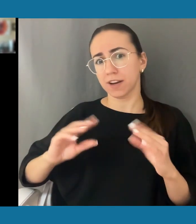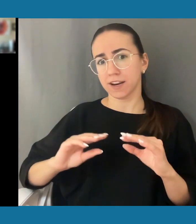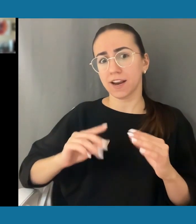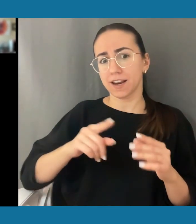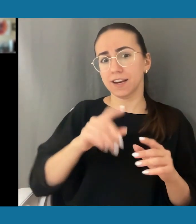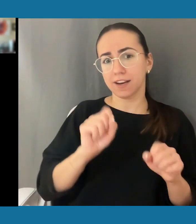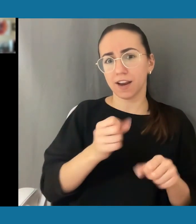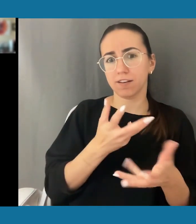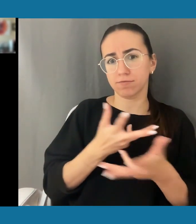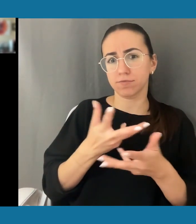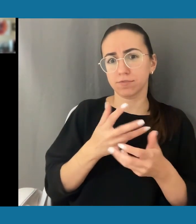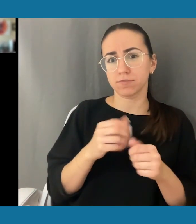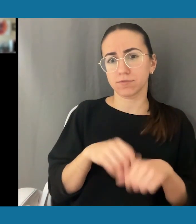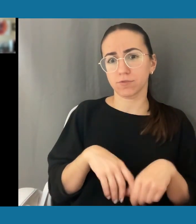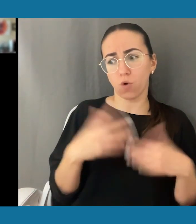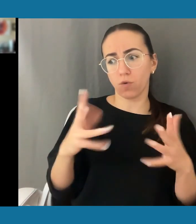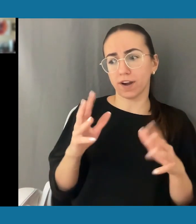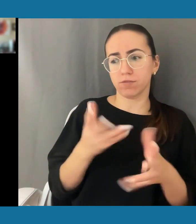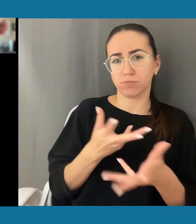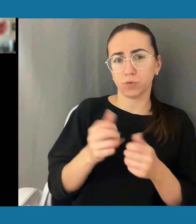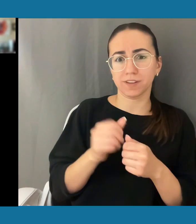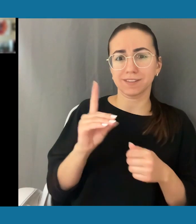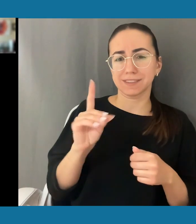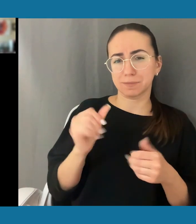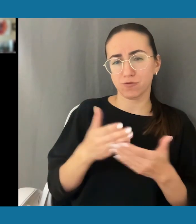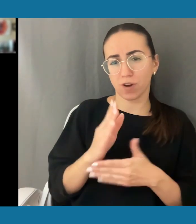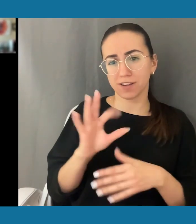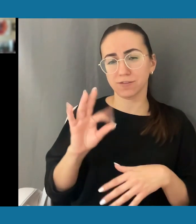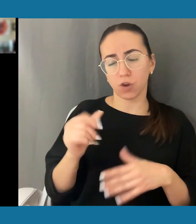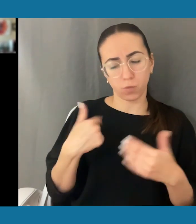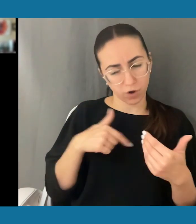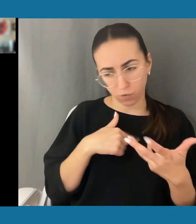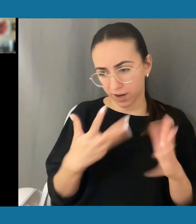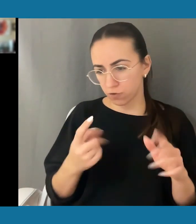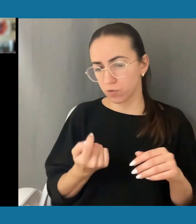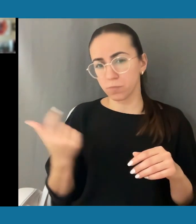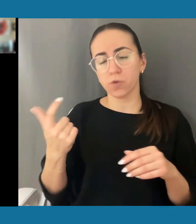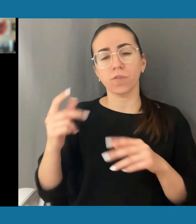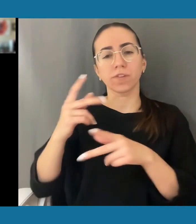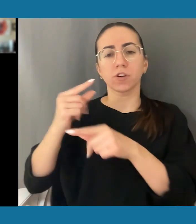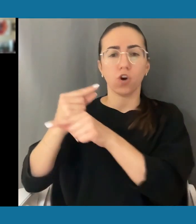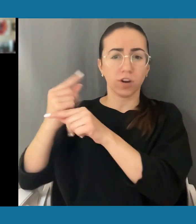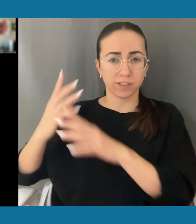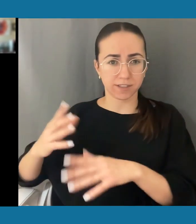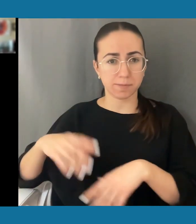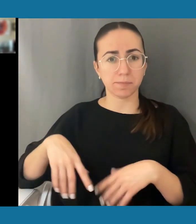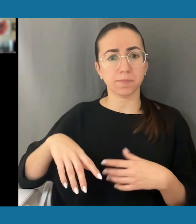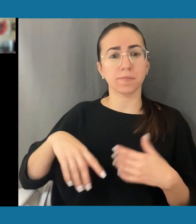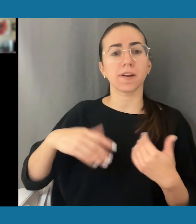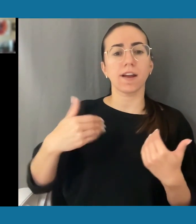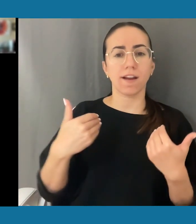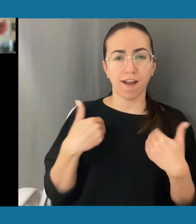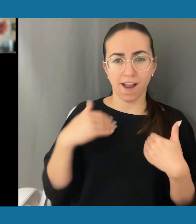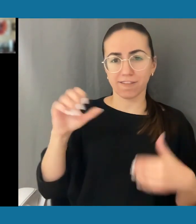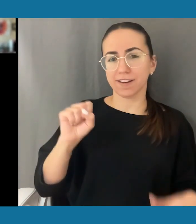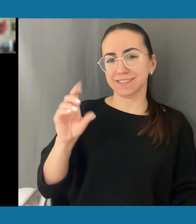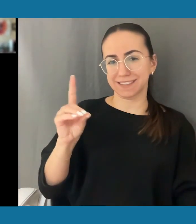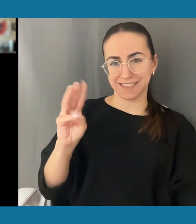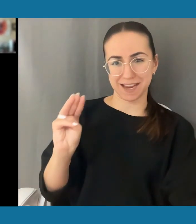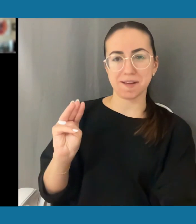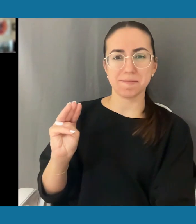able to get his guardianship terminated. He has a supported decision-making agreement in place, and Mike has done